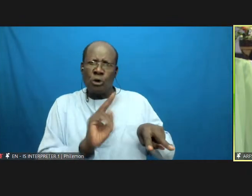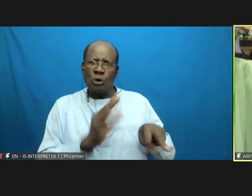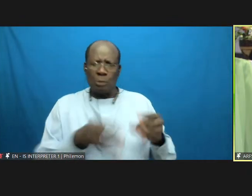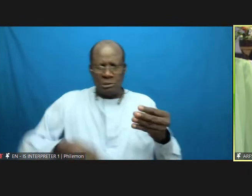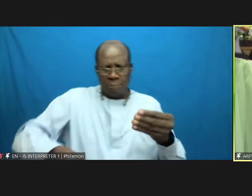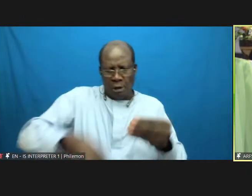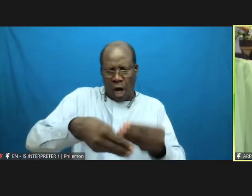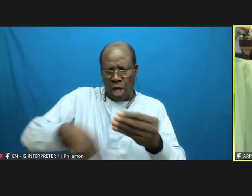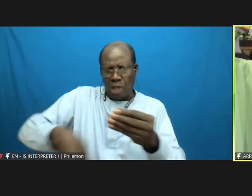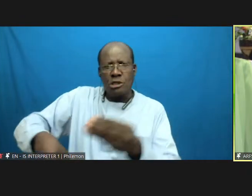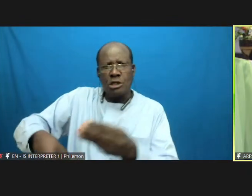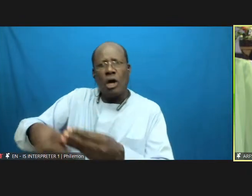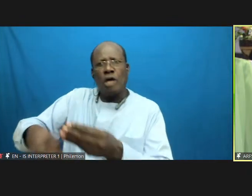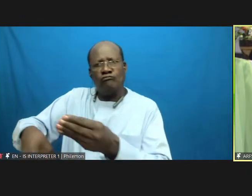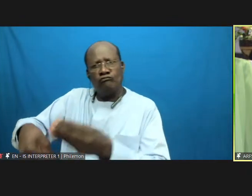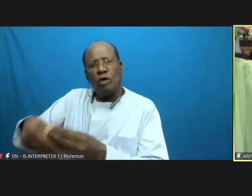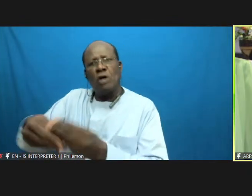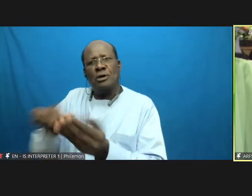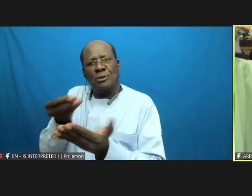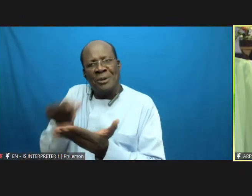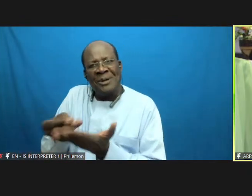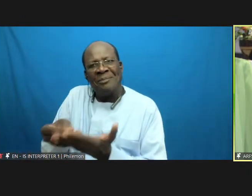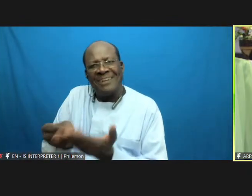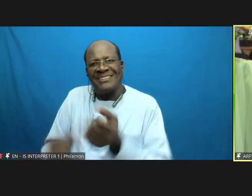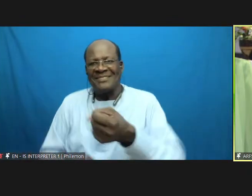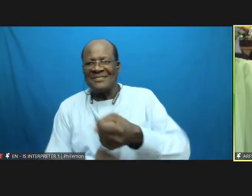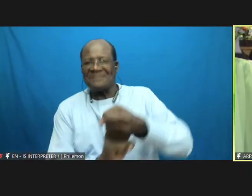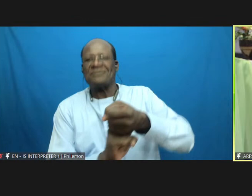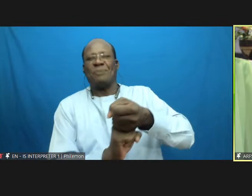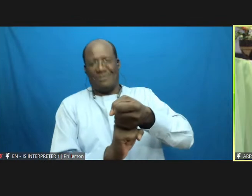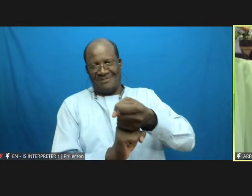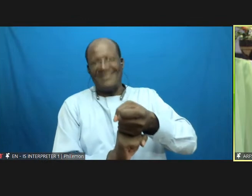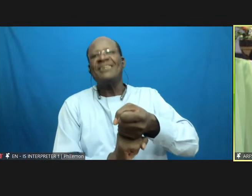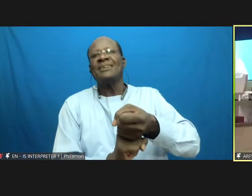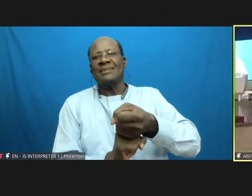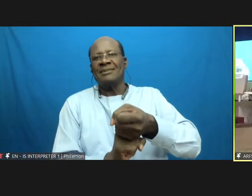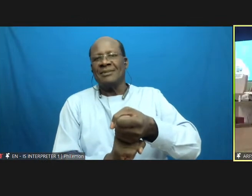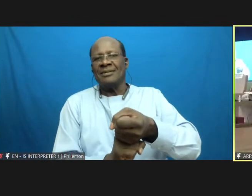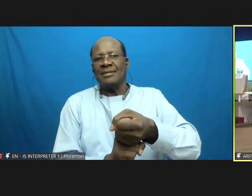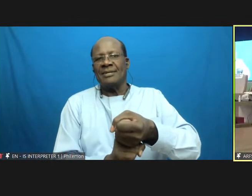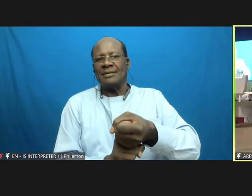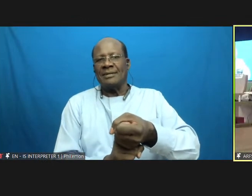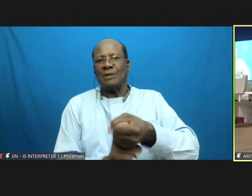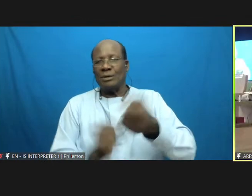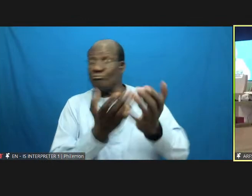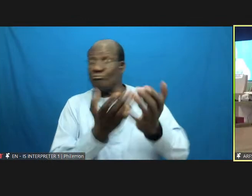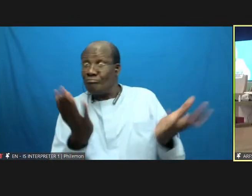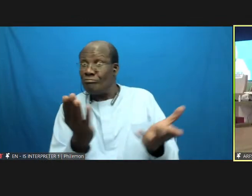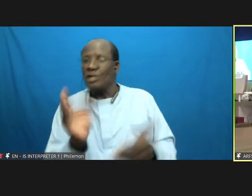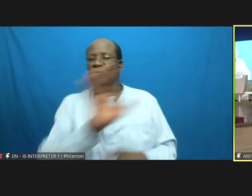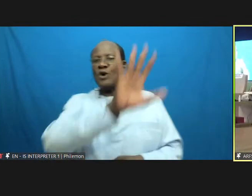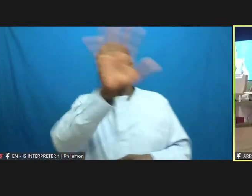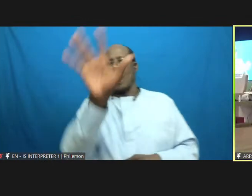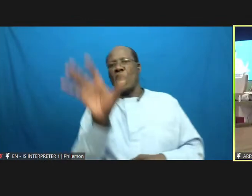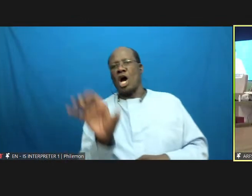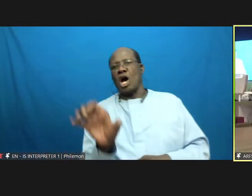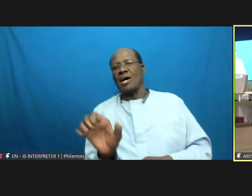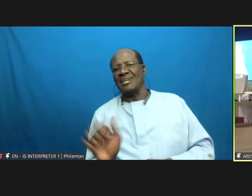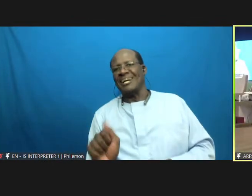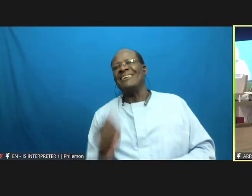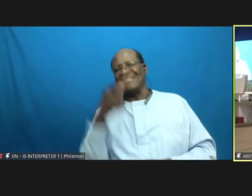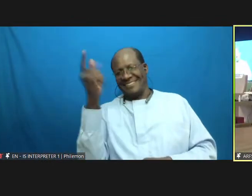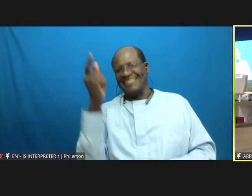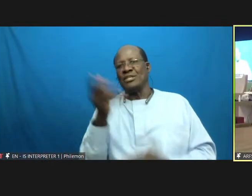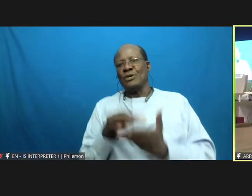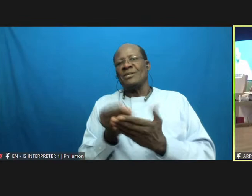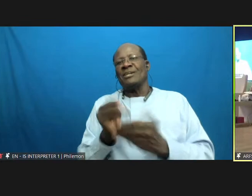and more fiscal headroom for African countries to cope with the challenges. And there